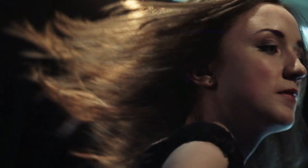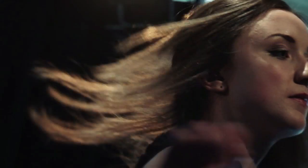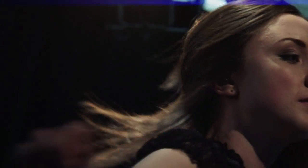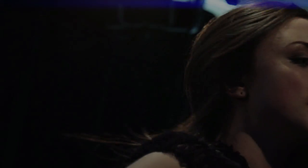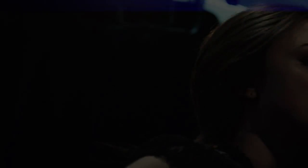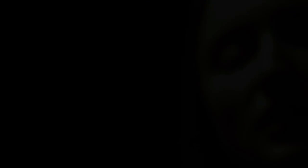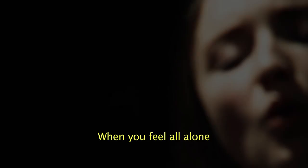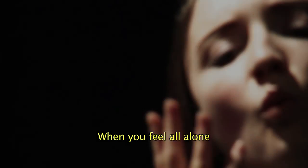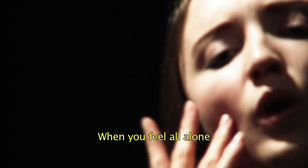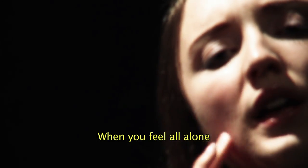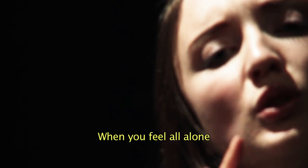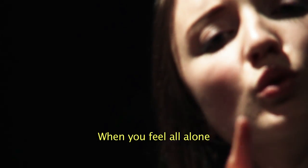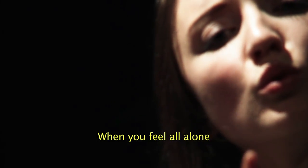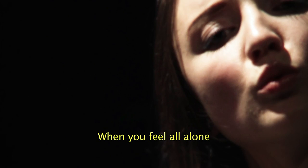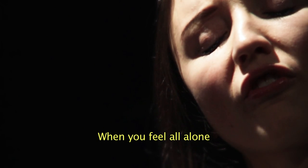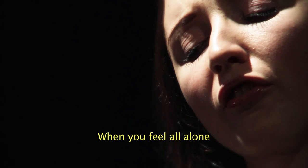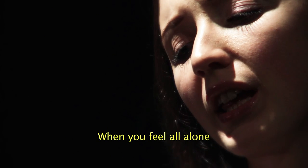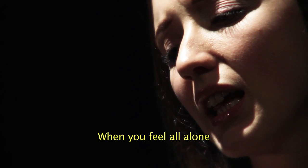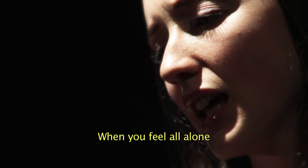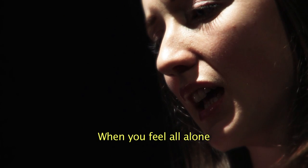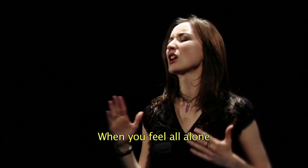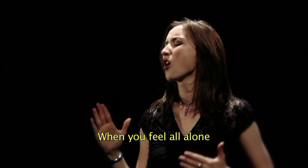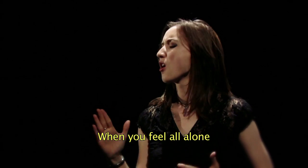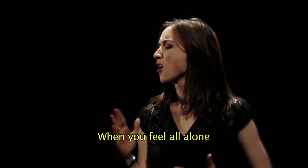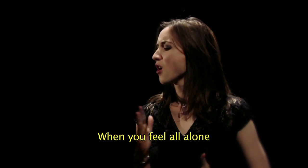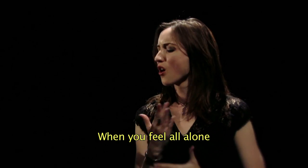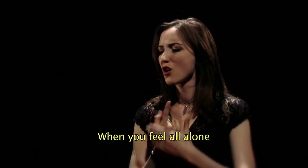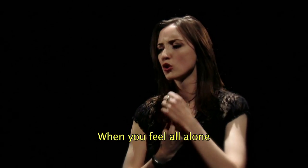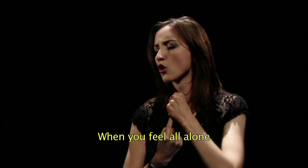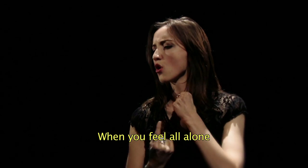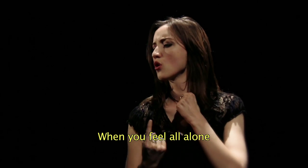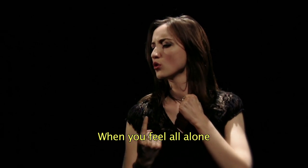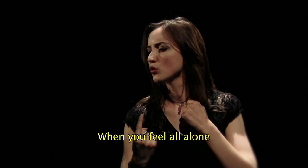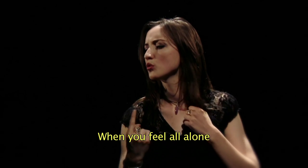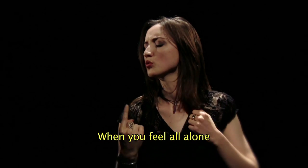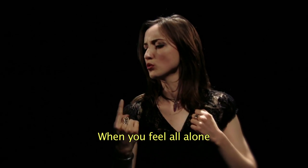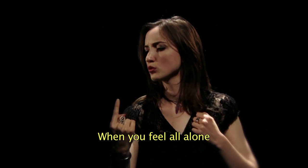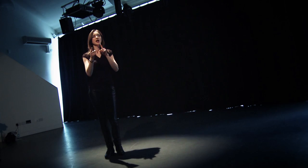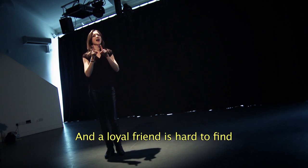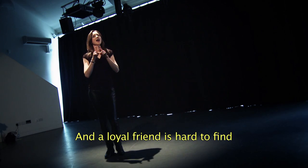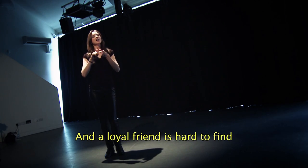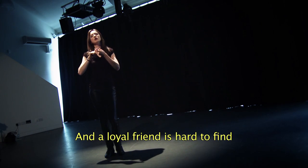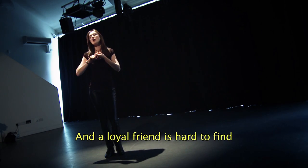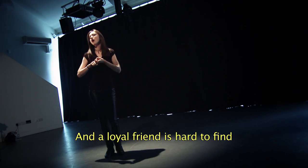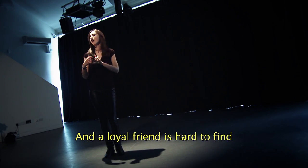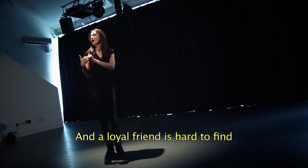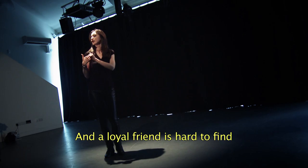When you feel all alone And your loyal